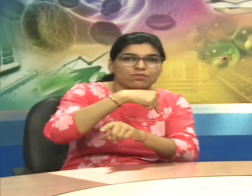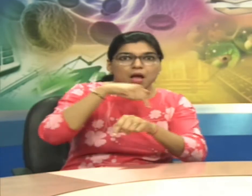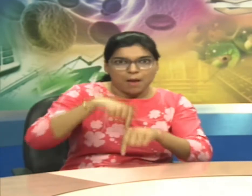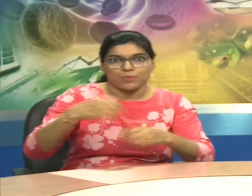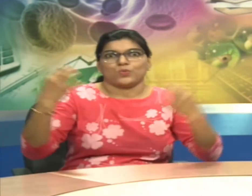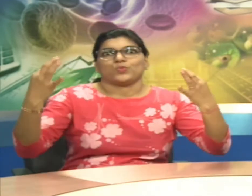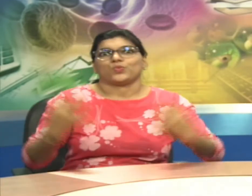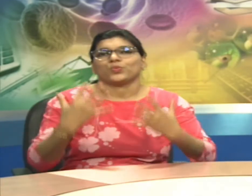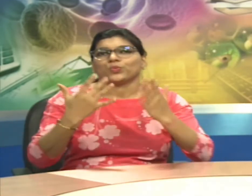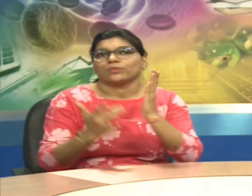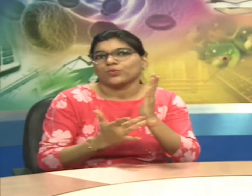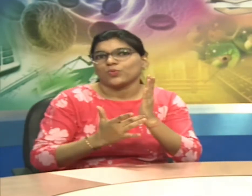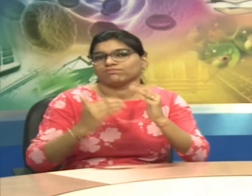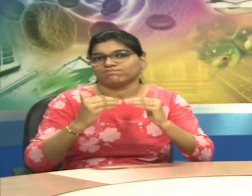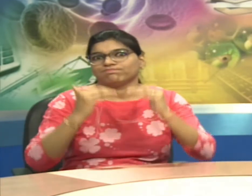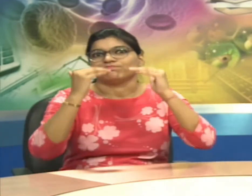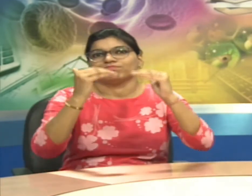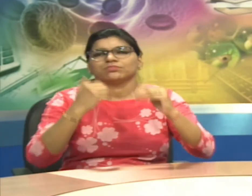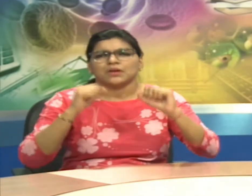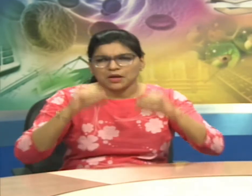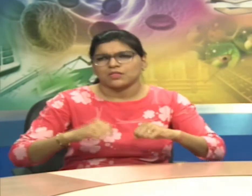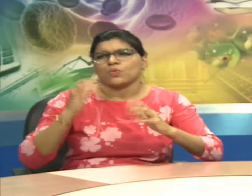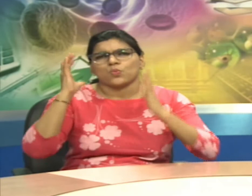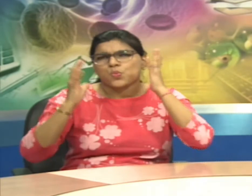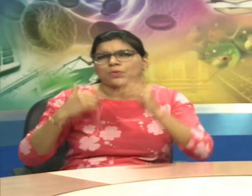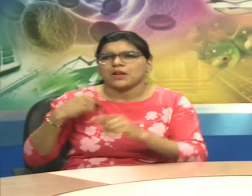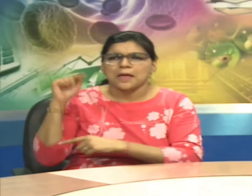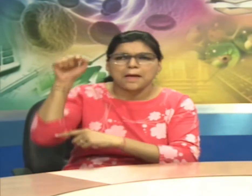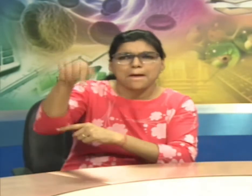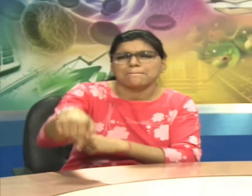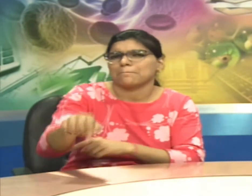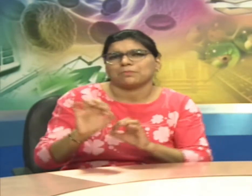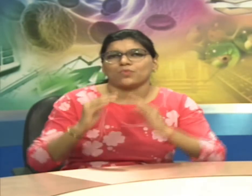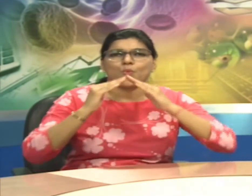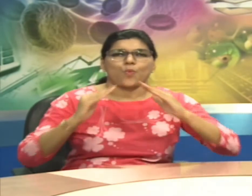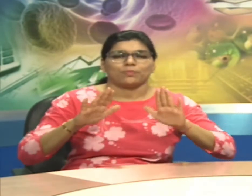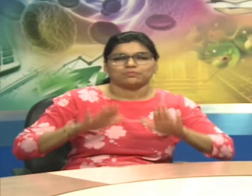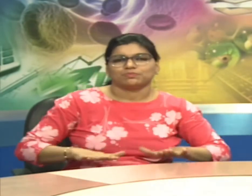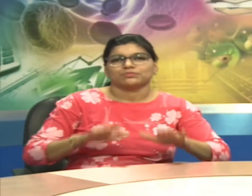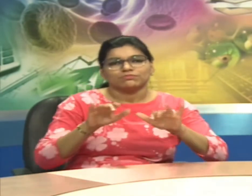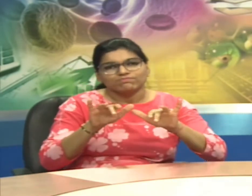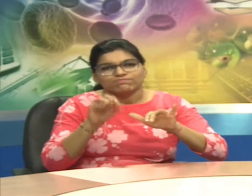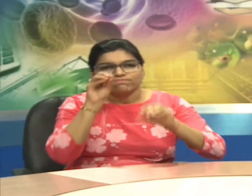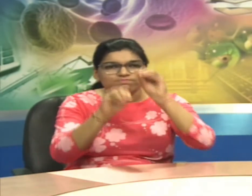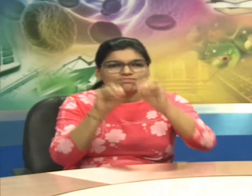Before you have to go to the office and waited for till long in lines, but now we can easily